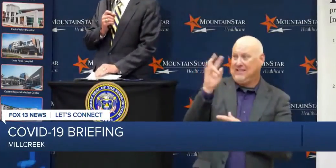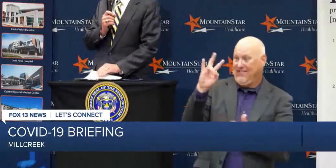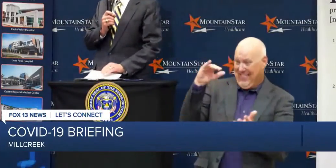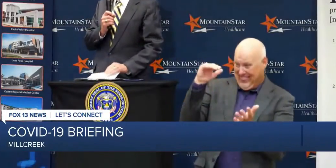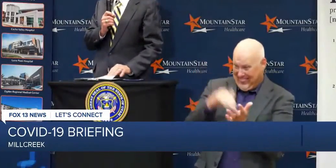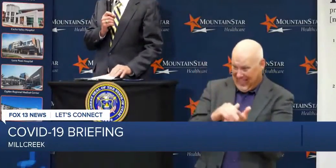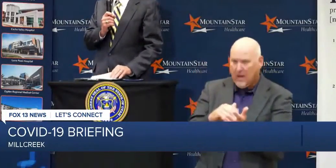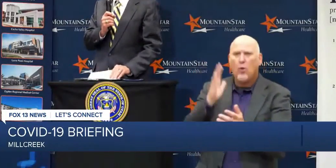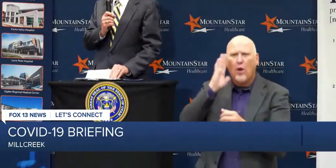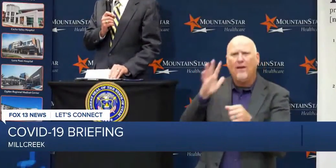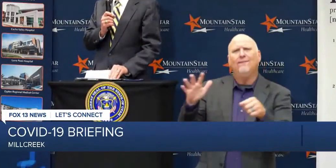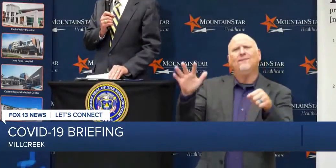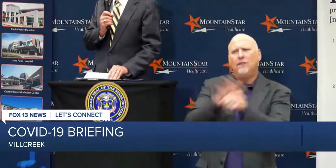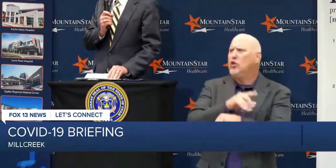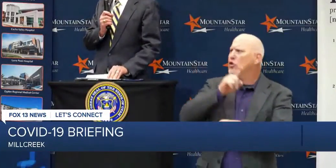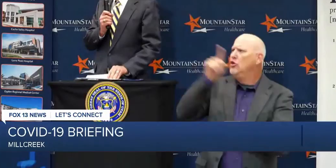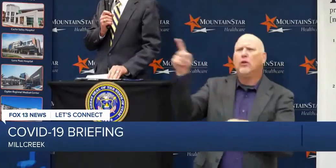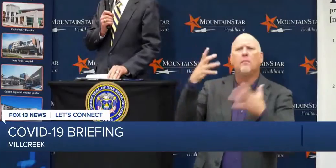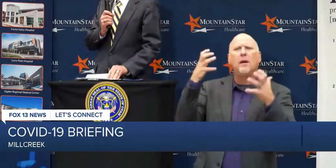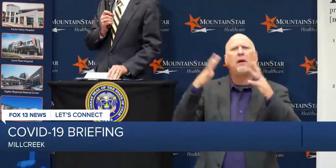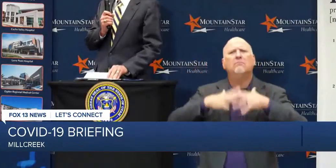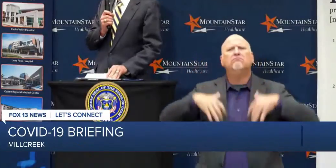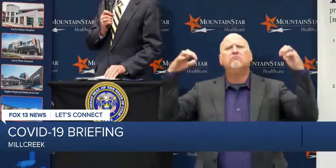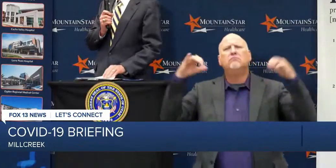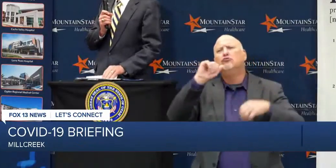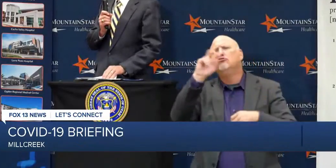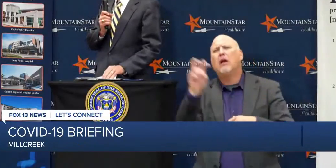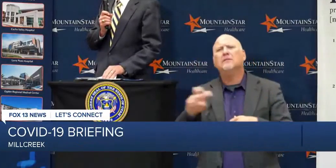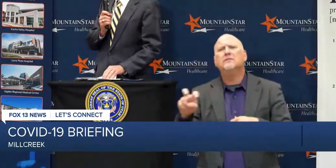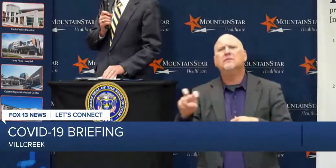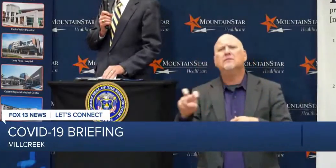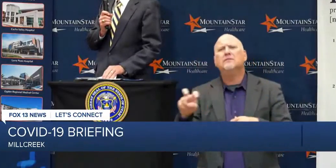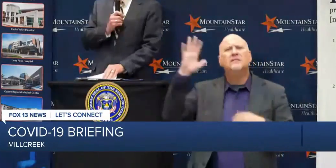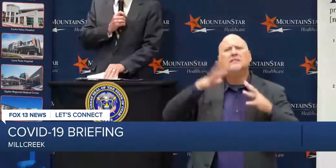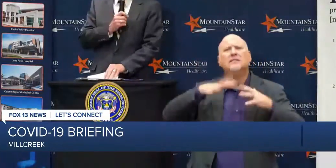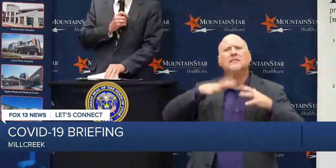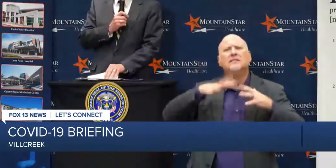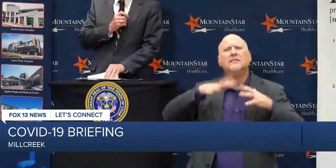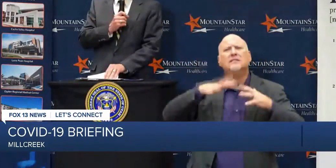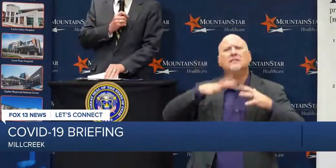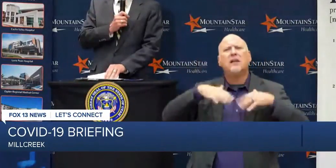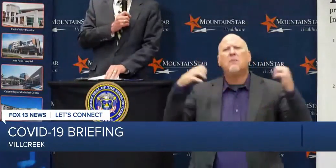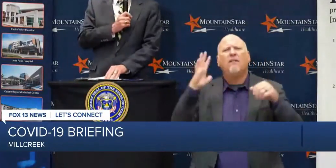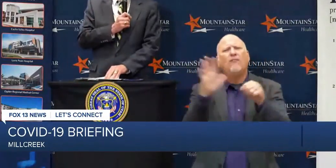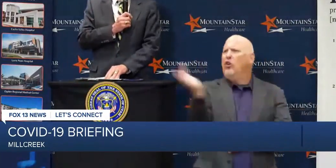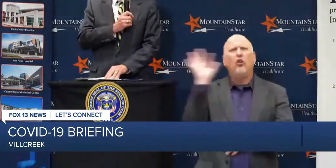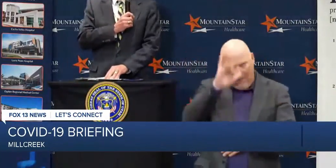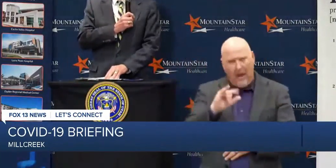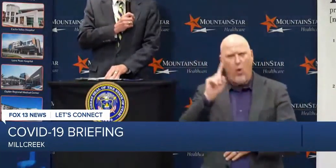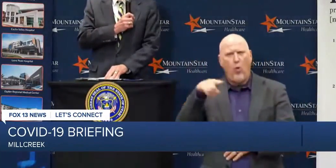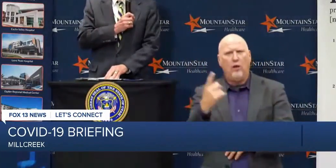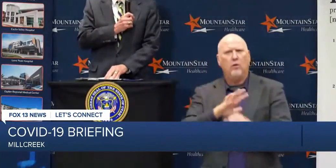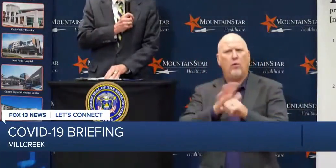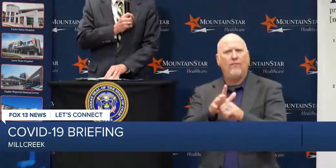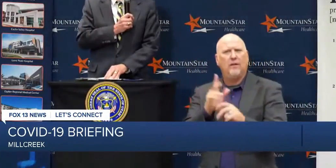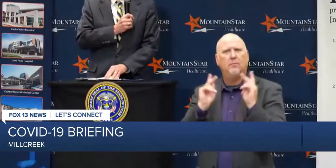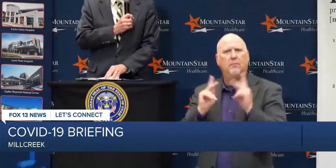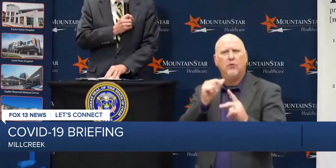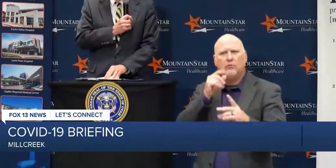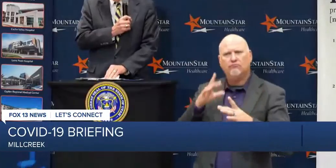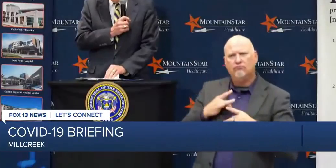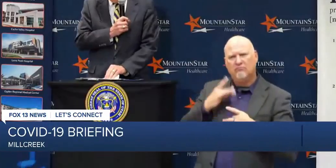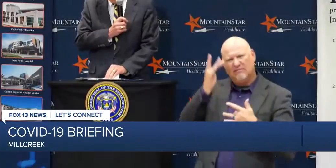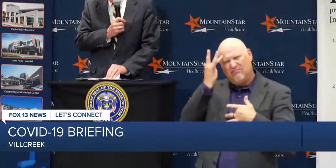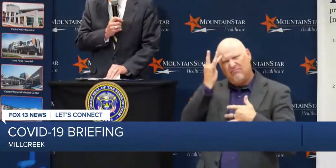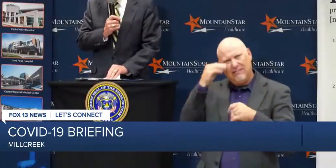just when we thought we were free of this, a new variant, a mutation, grabs us by the legs and apparently wants to shake us